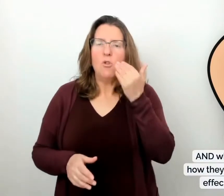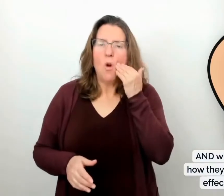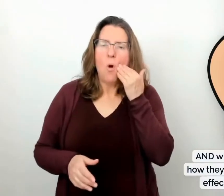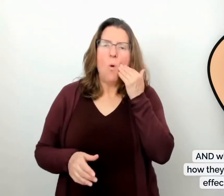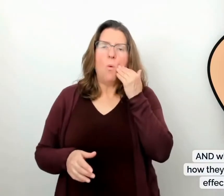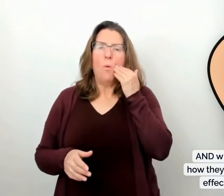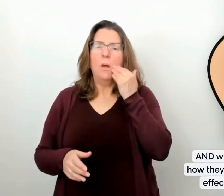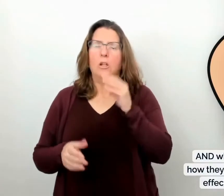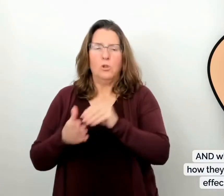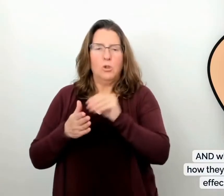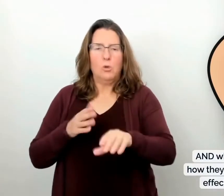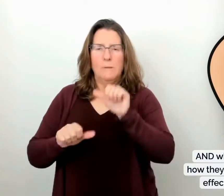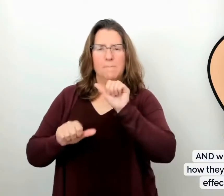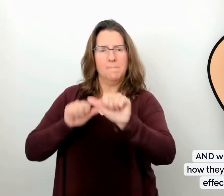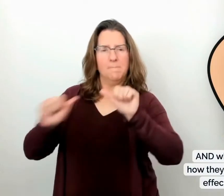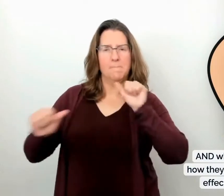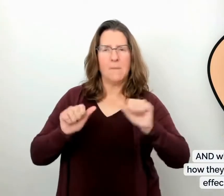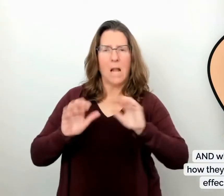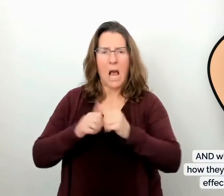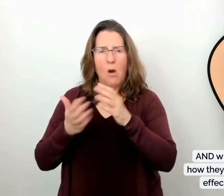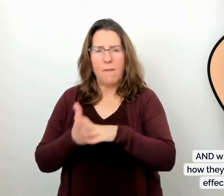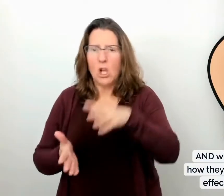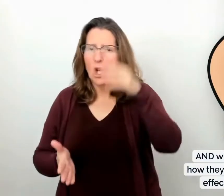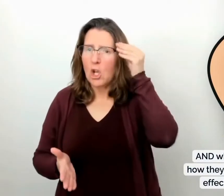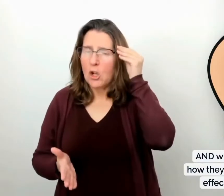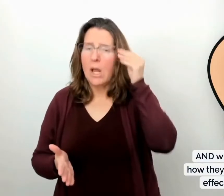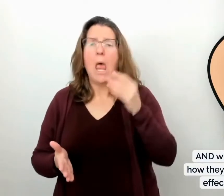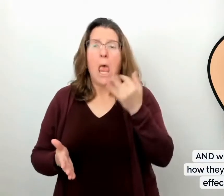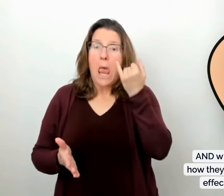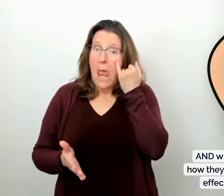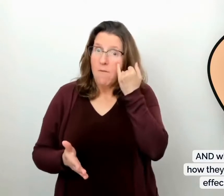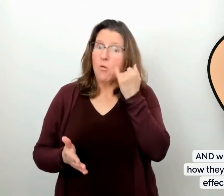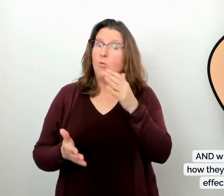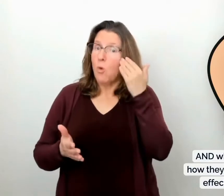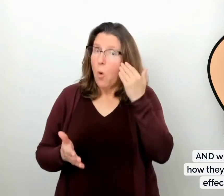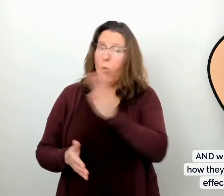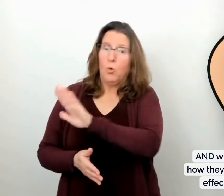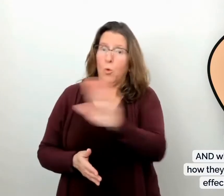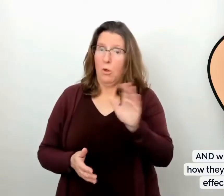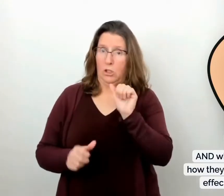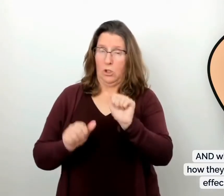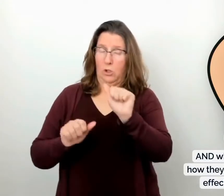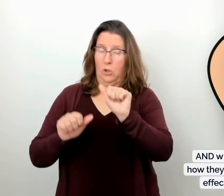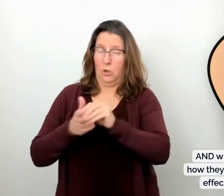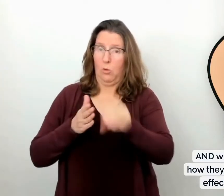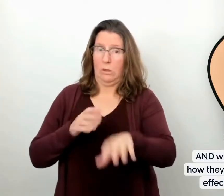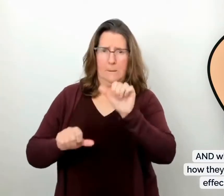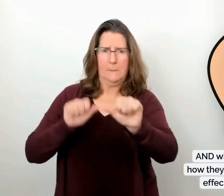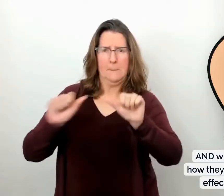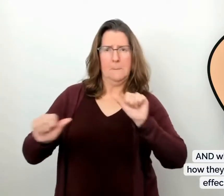By understanding the student's characteristics, learning styles, interests, and beyond, you are